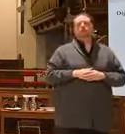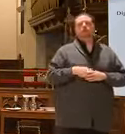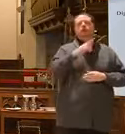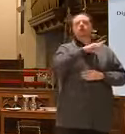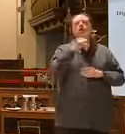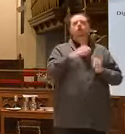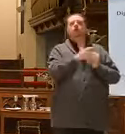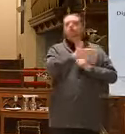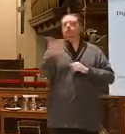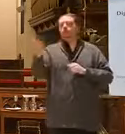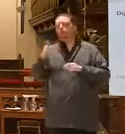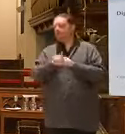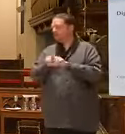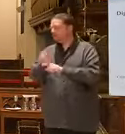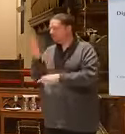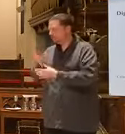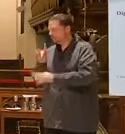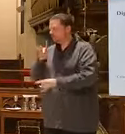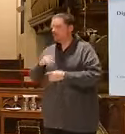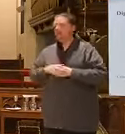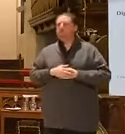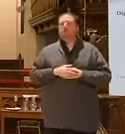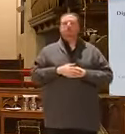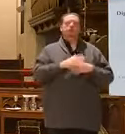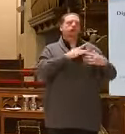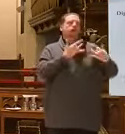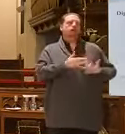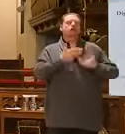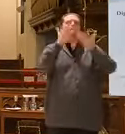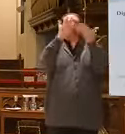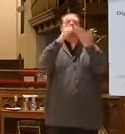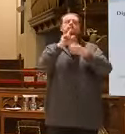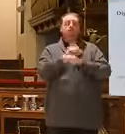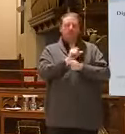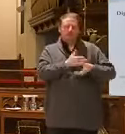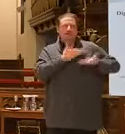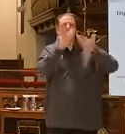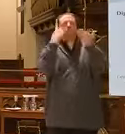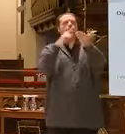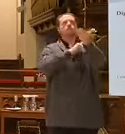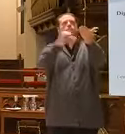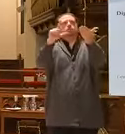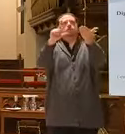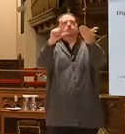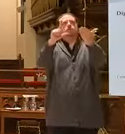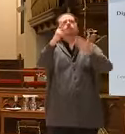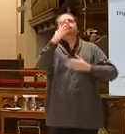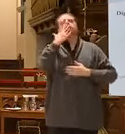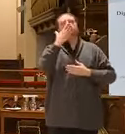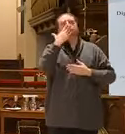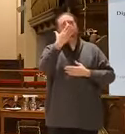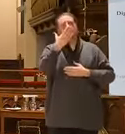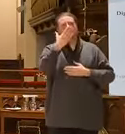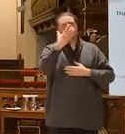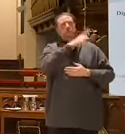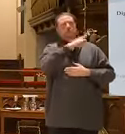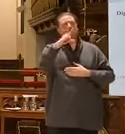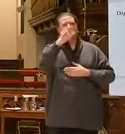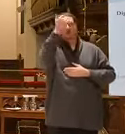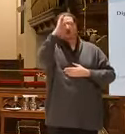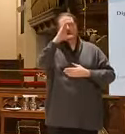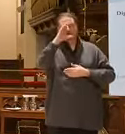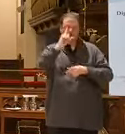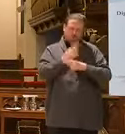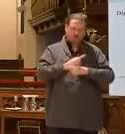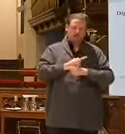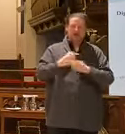Amen. The Lord be with you. And with your spirit. Lift up your hearts. We lift them up to the Lord. Let us give thanks to the Lord our